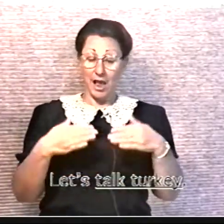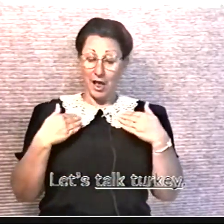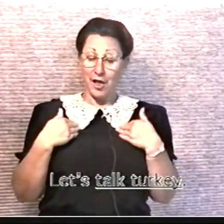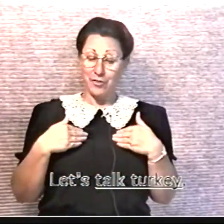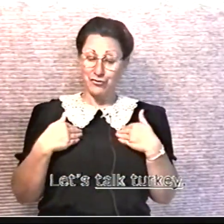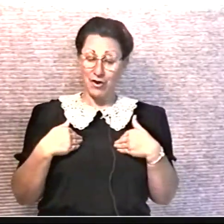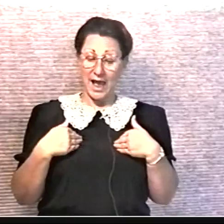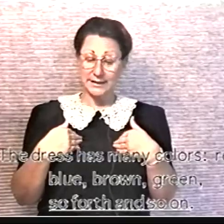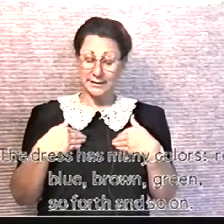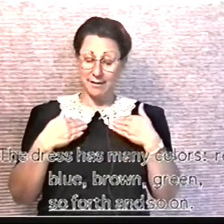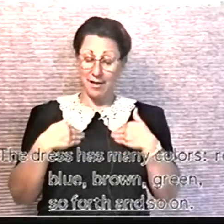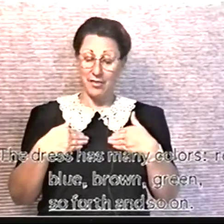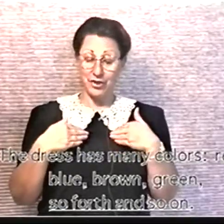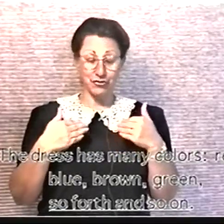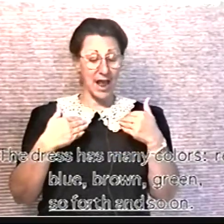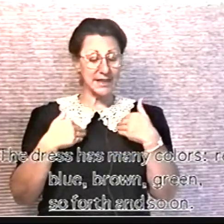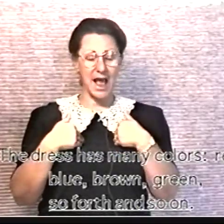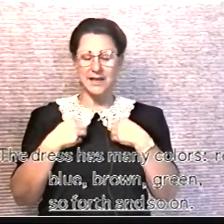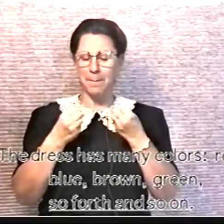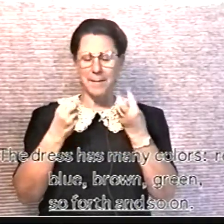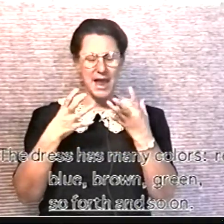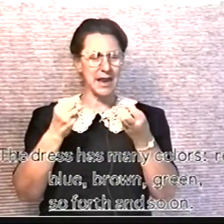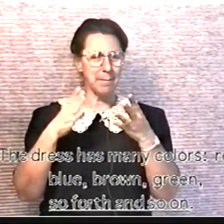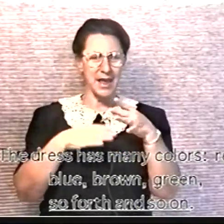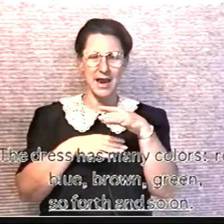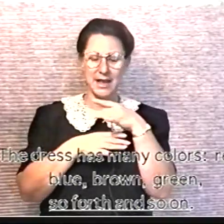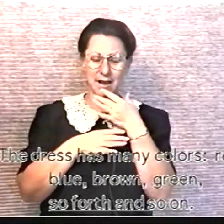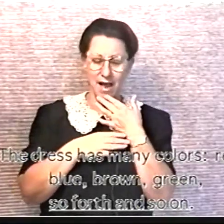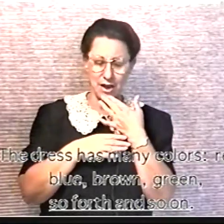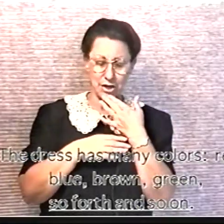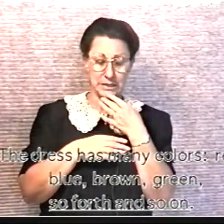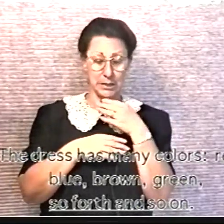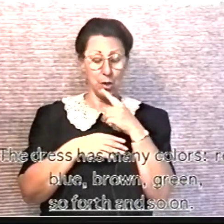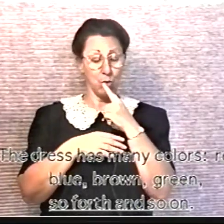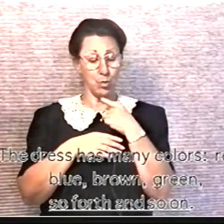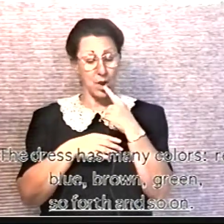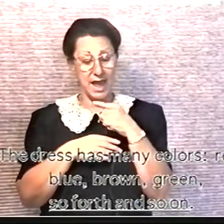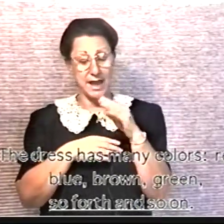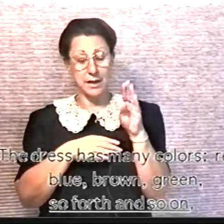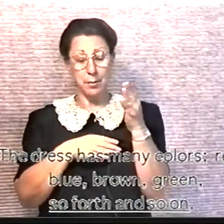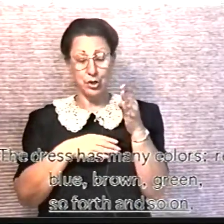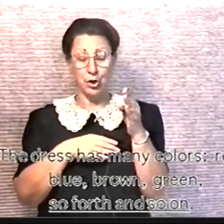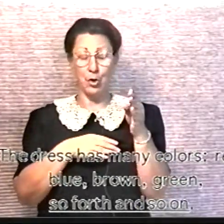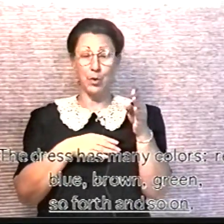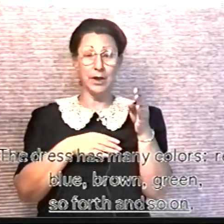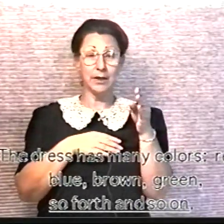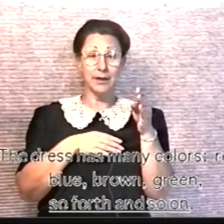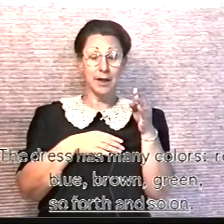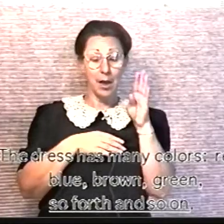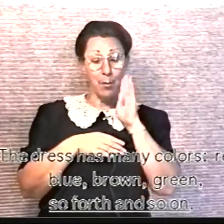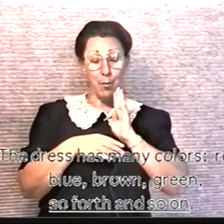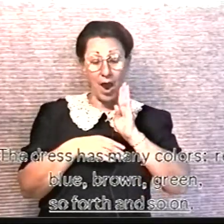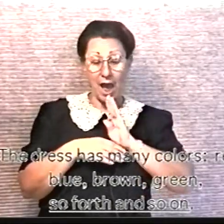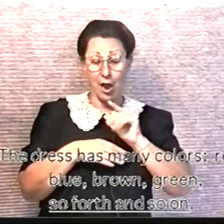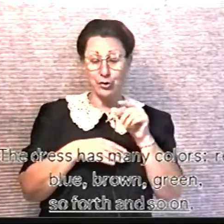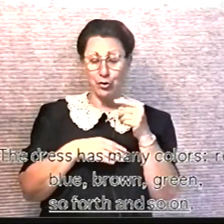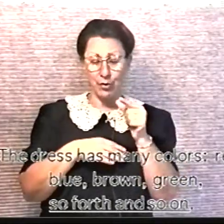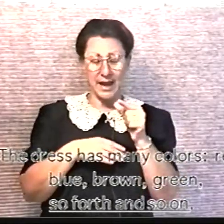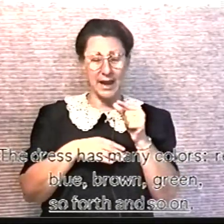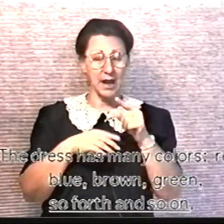The dress has many colors. Red, blue, brown, green, and